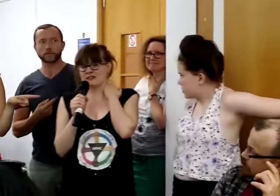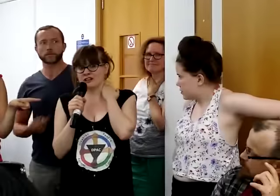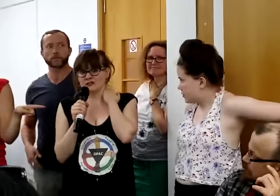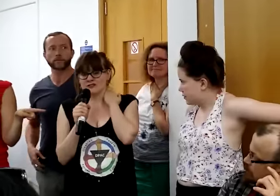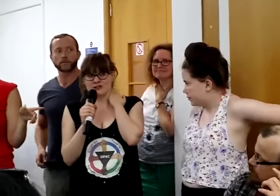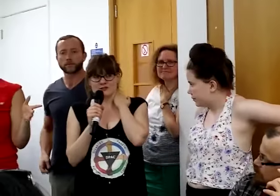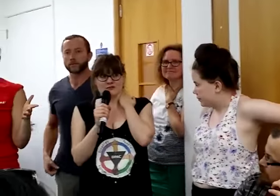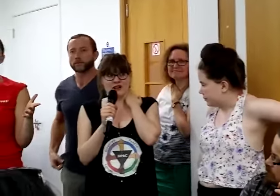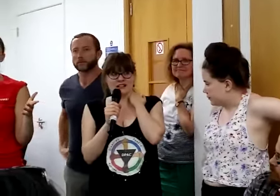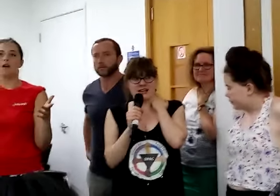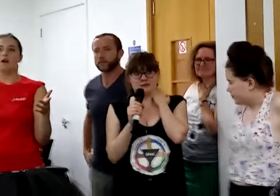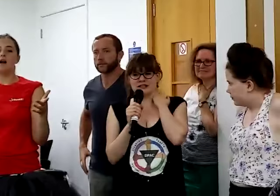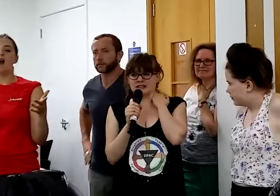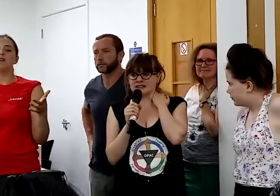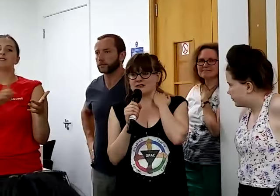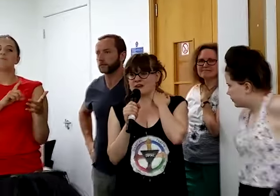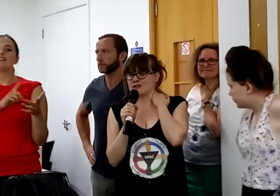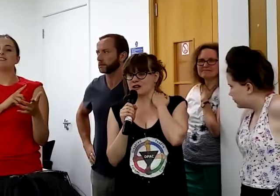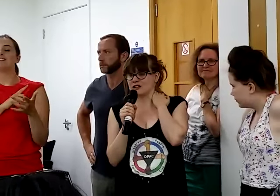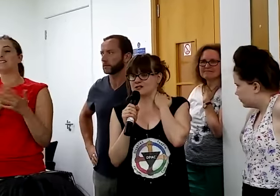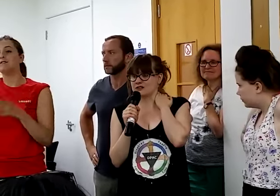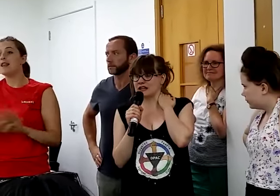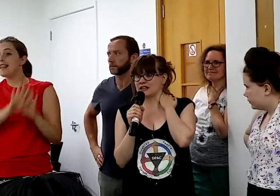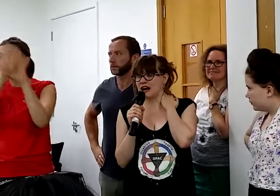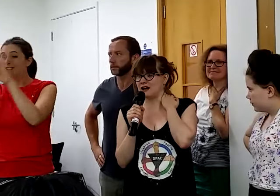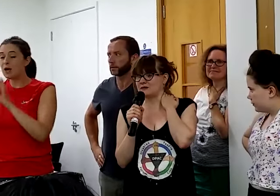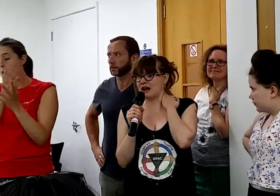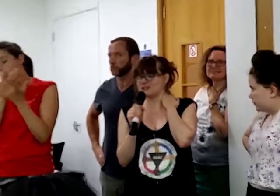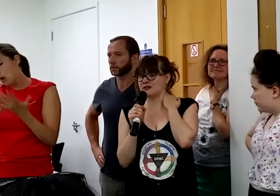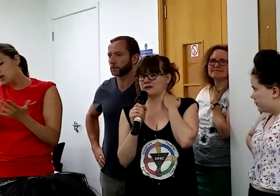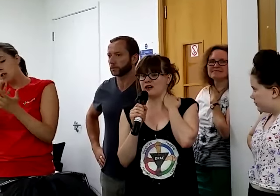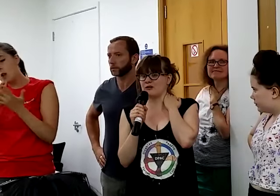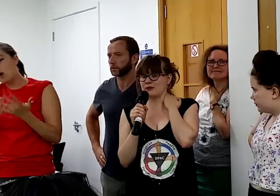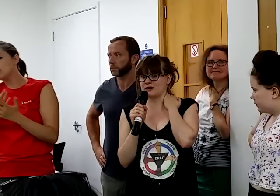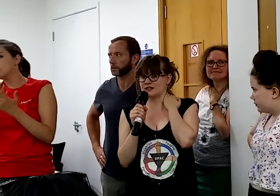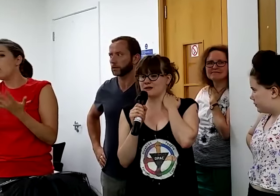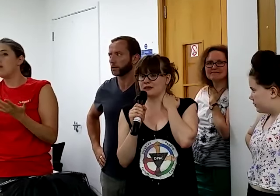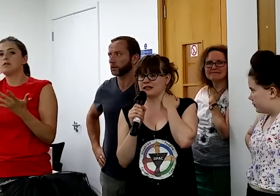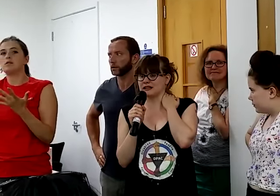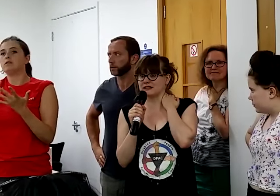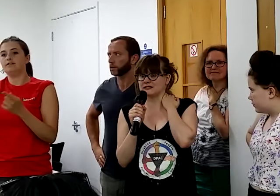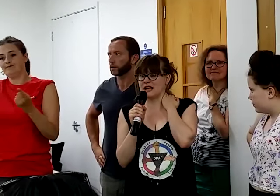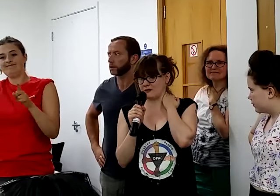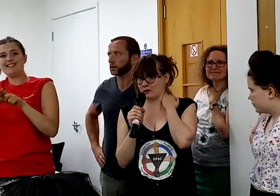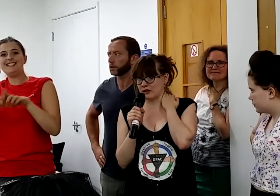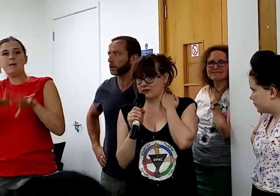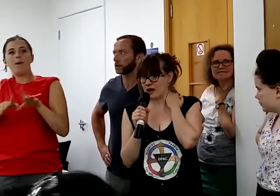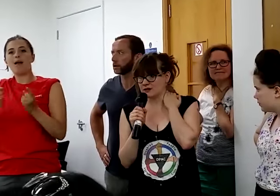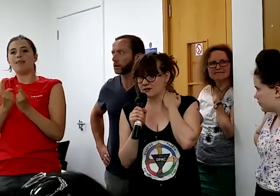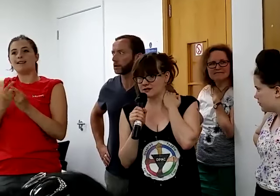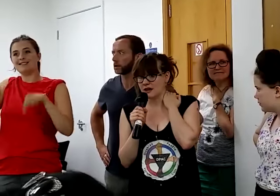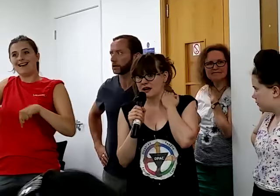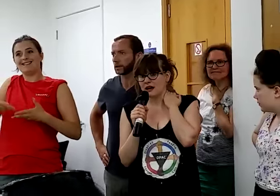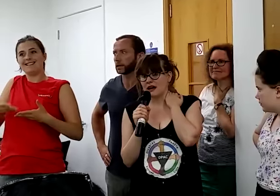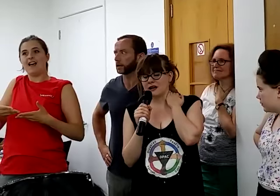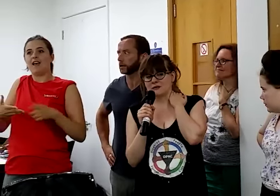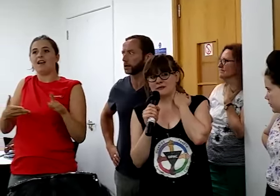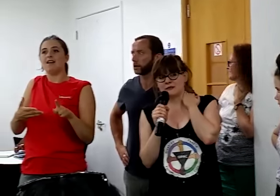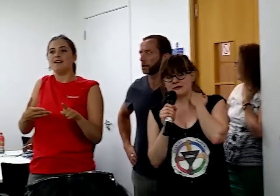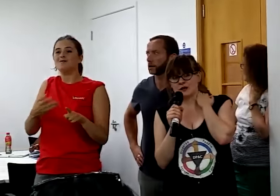It's a great thing that there are lots and lots of rallies happening around the country, and Jeremy can't personally be at every one of